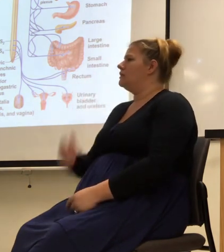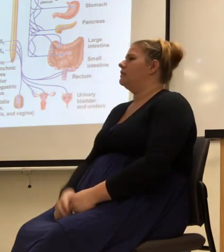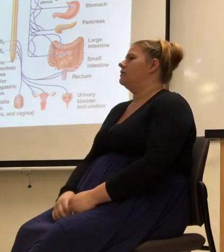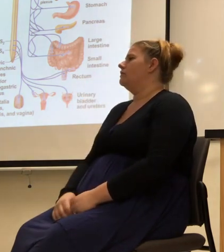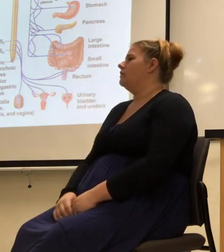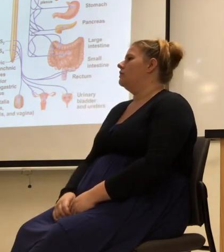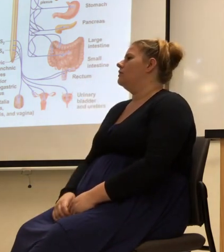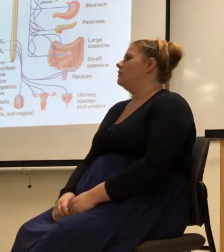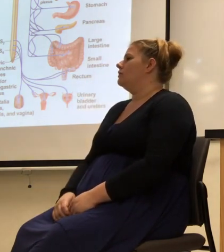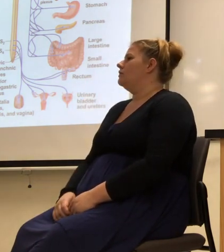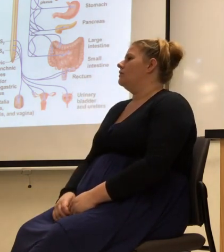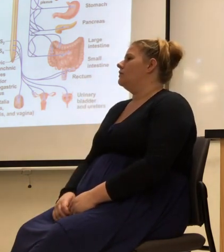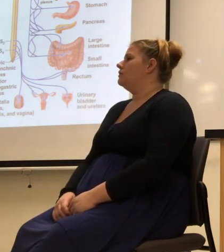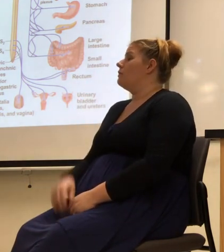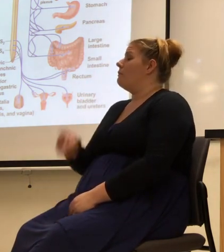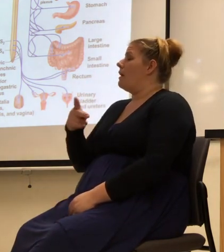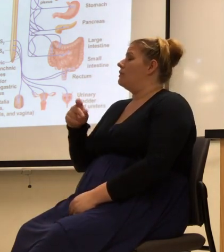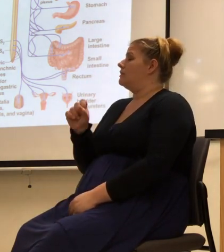Parasympathetic function